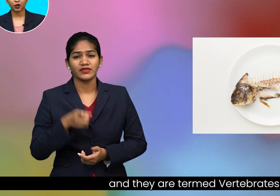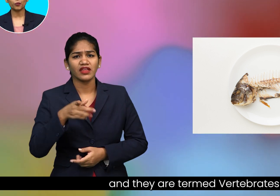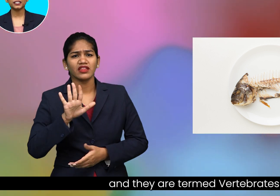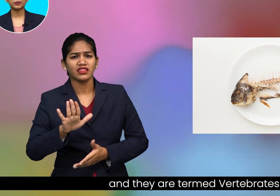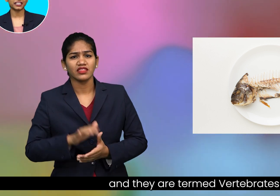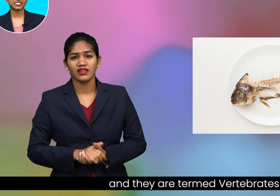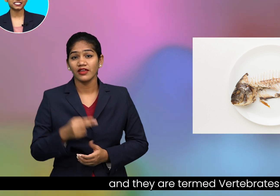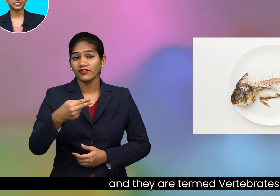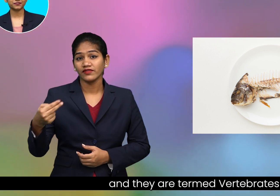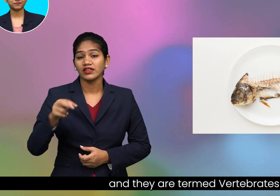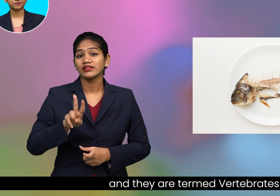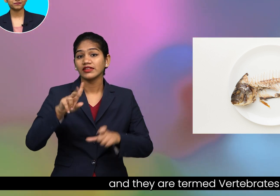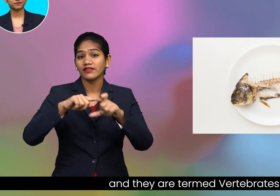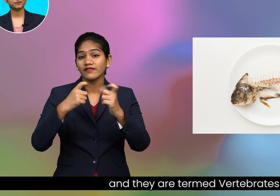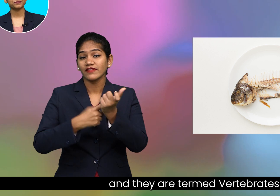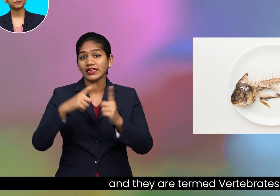termed vertebrates.